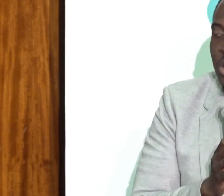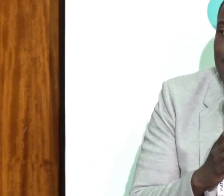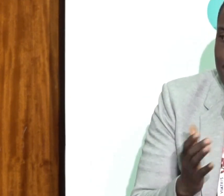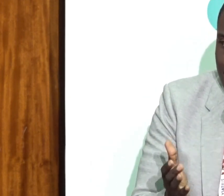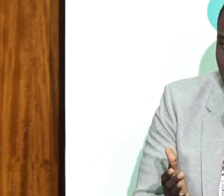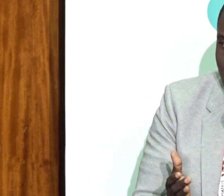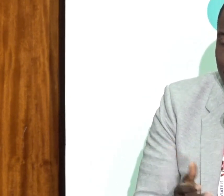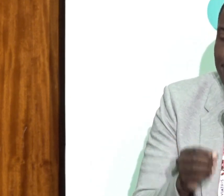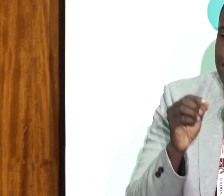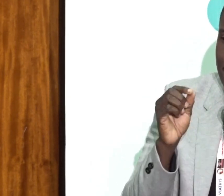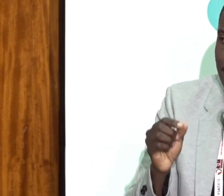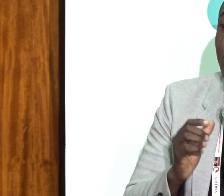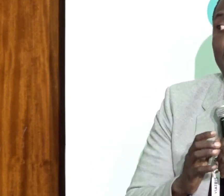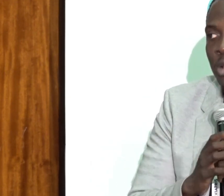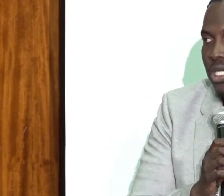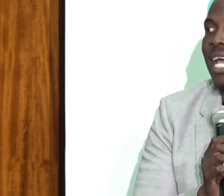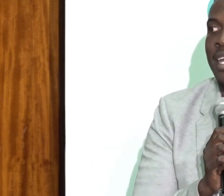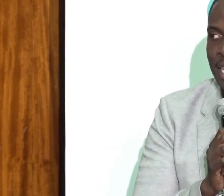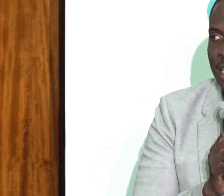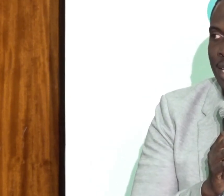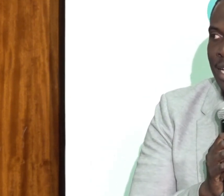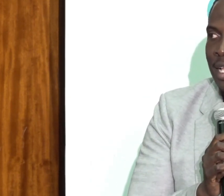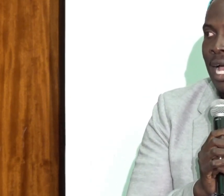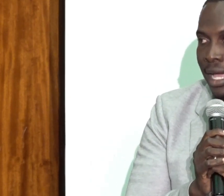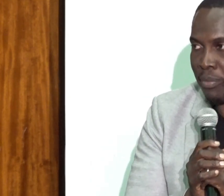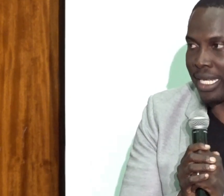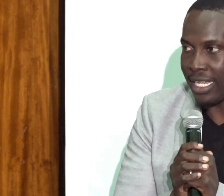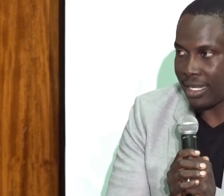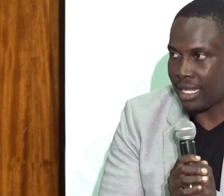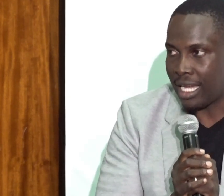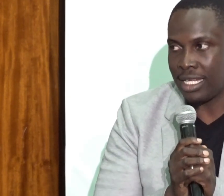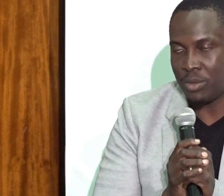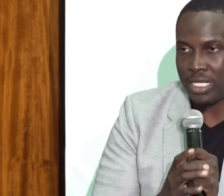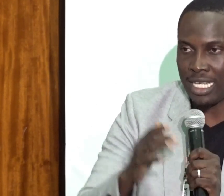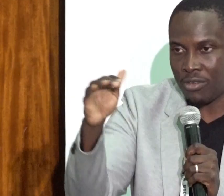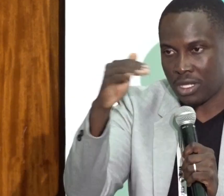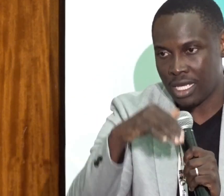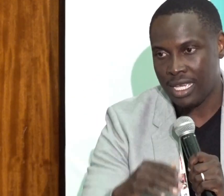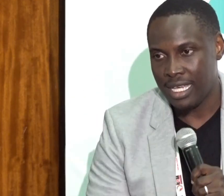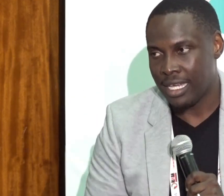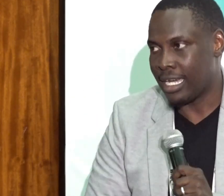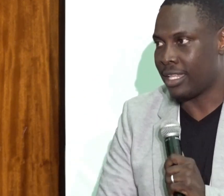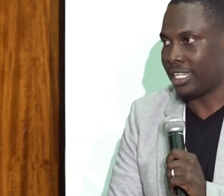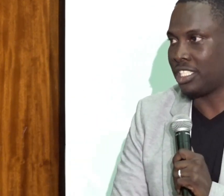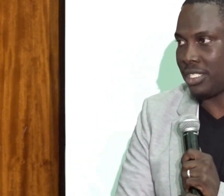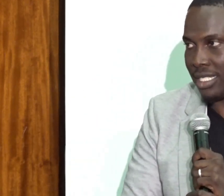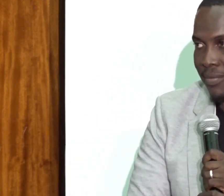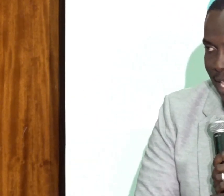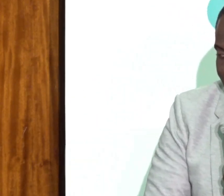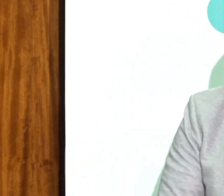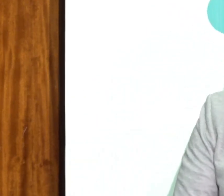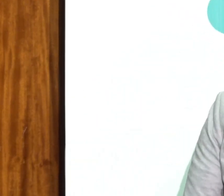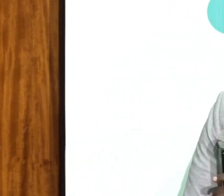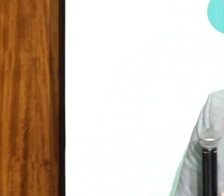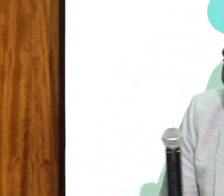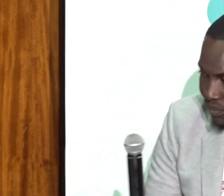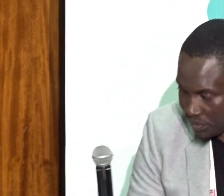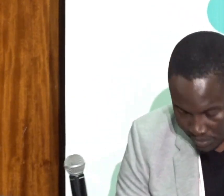getting. So that's reassuring. But dropouts are really happening, especially for the registry. Yeah.